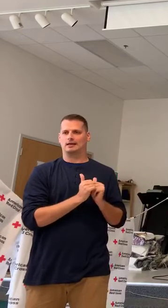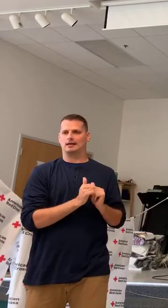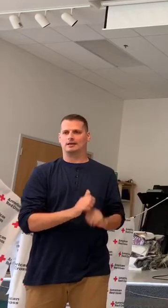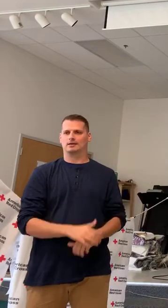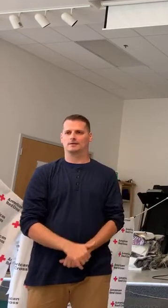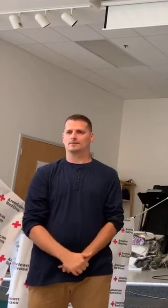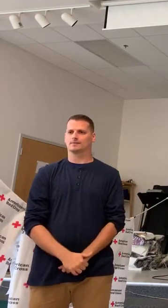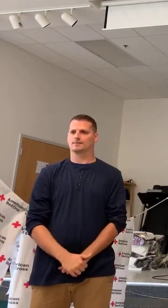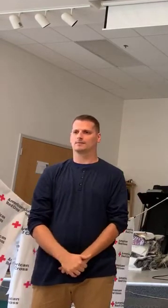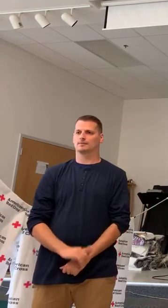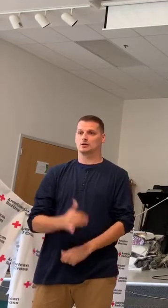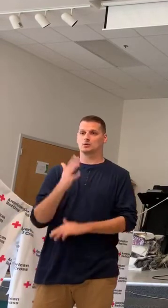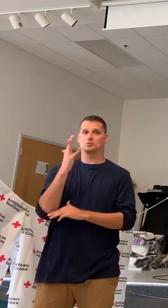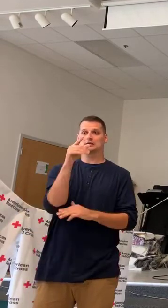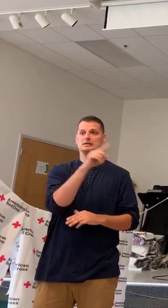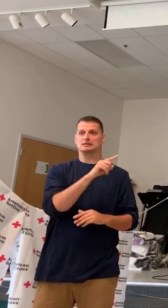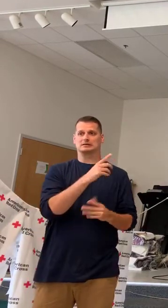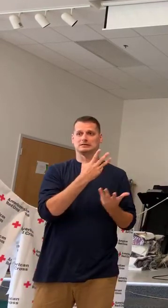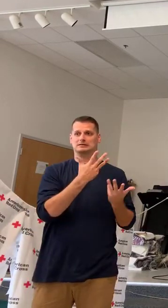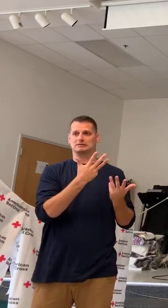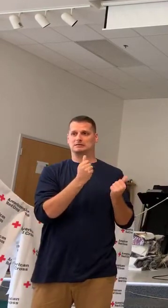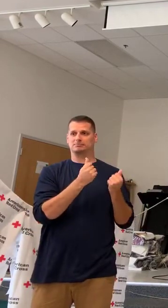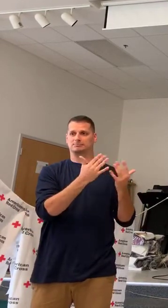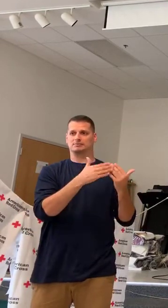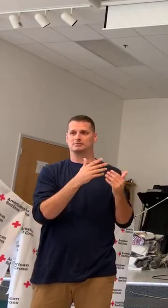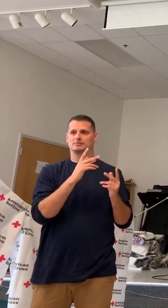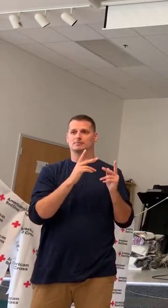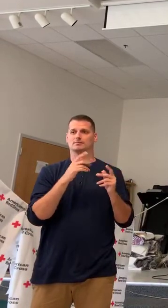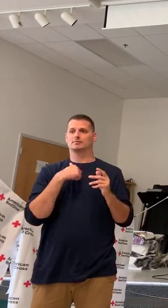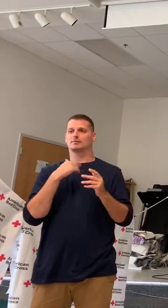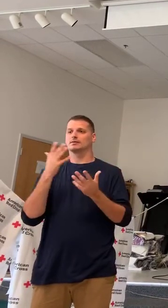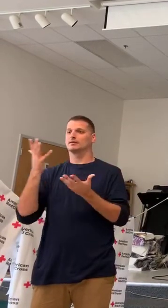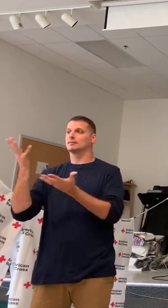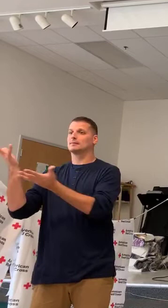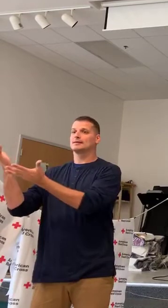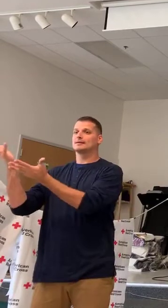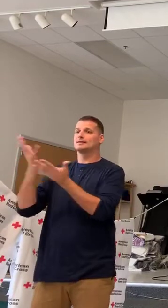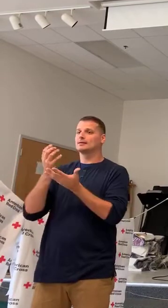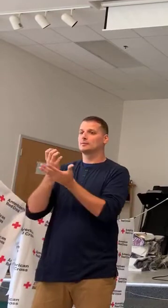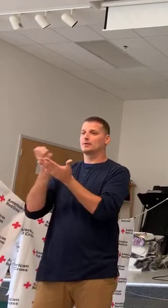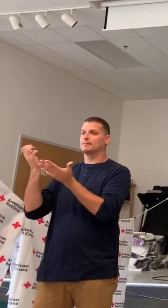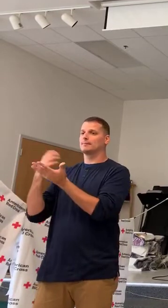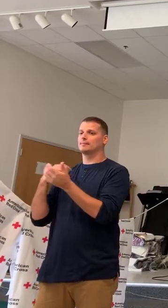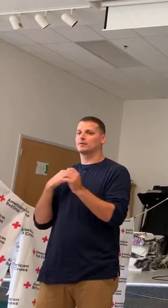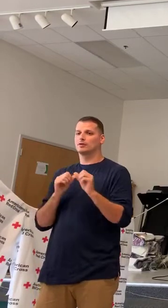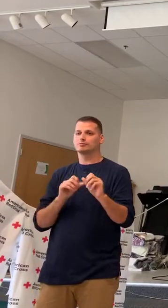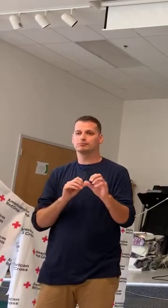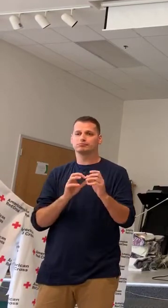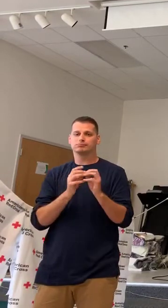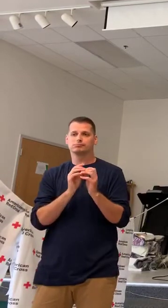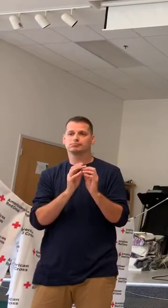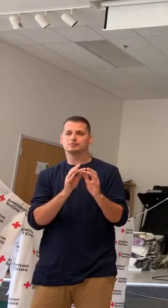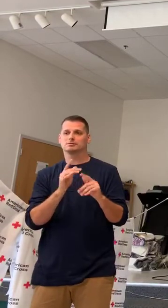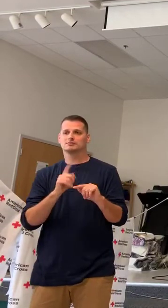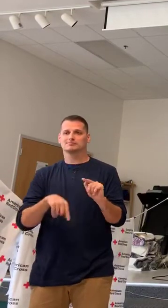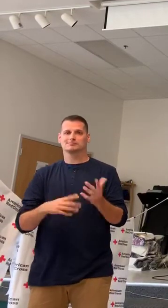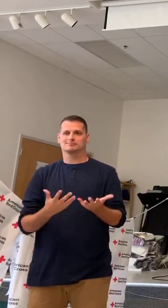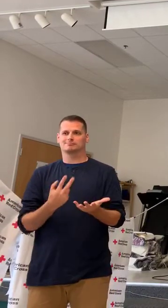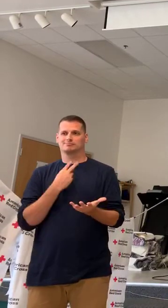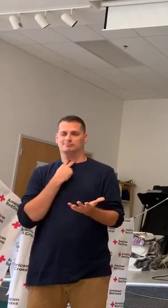know a lot of people can't afford to rent a chipper, or a lot of people can't, or don't have a lot of them just available. But maybe we can get some resources to try